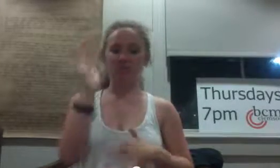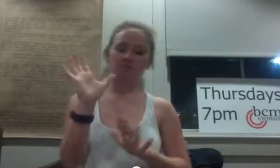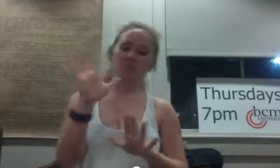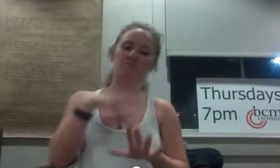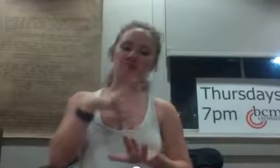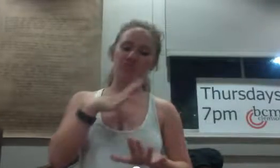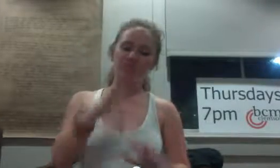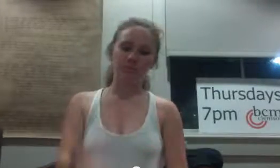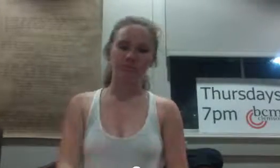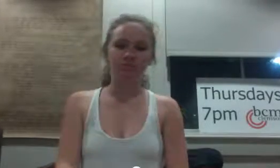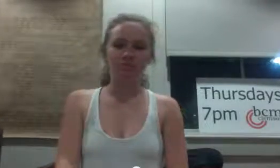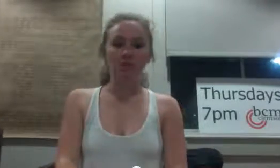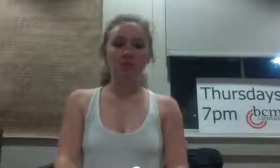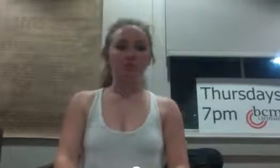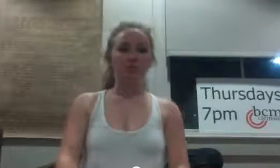And it cures you.